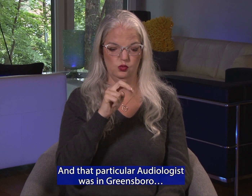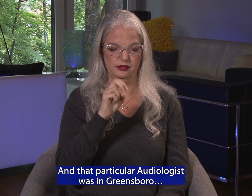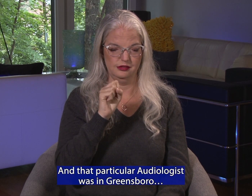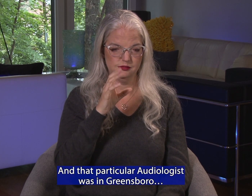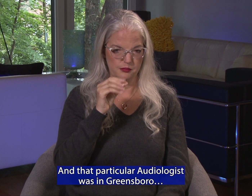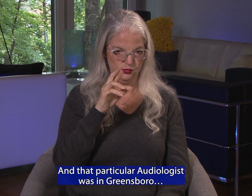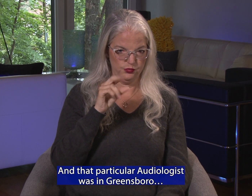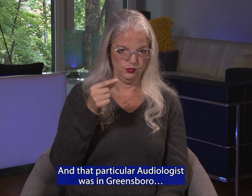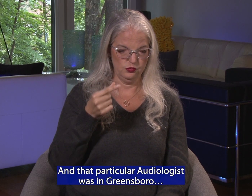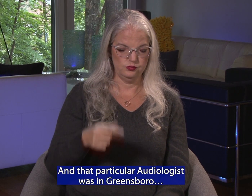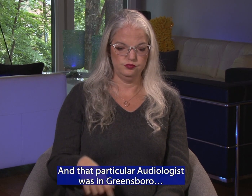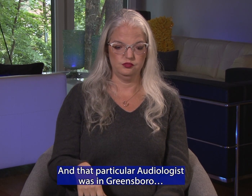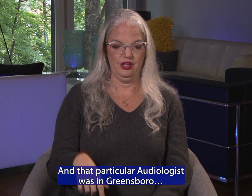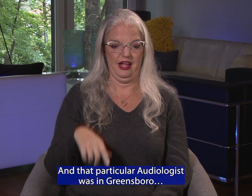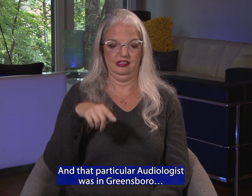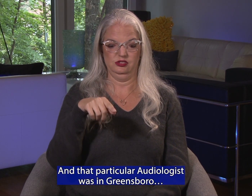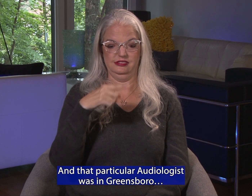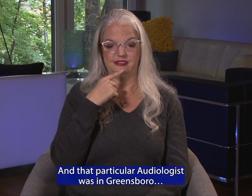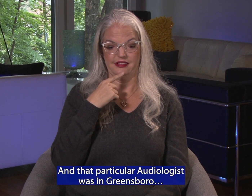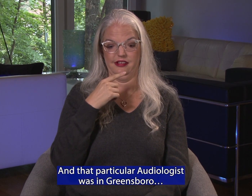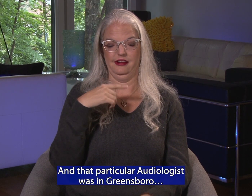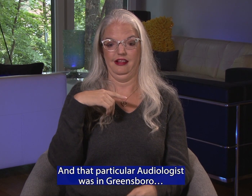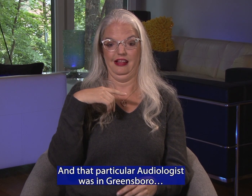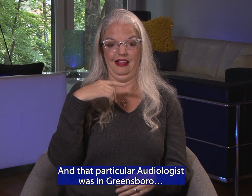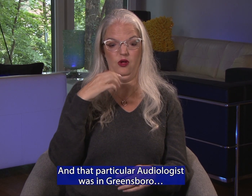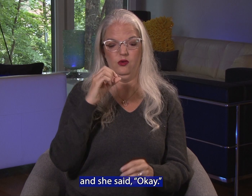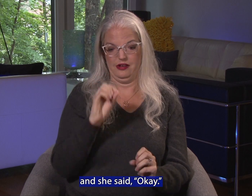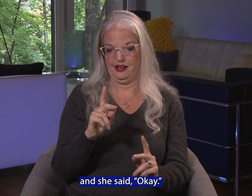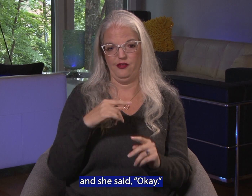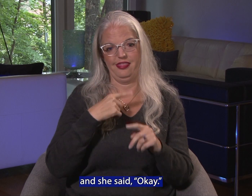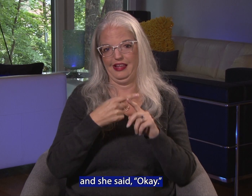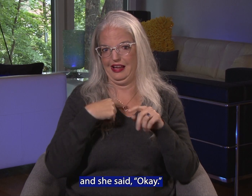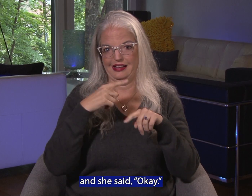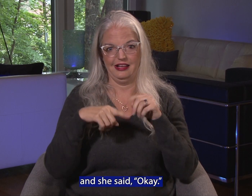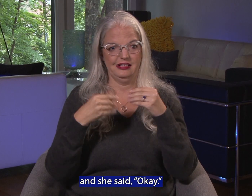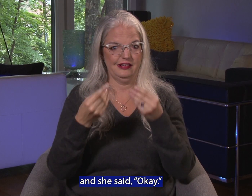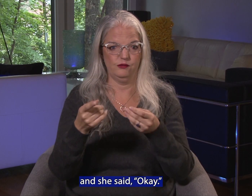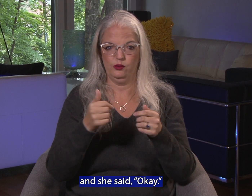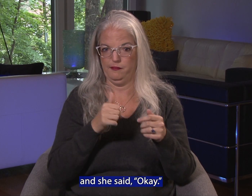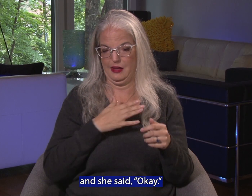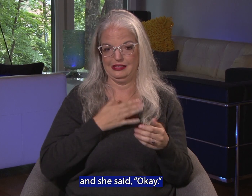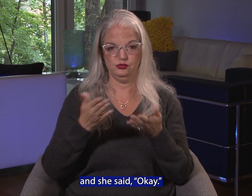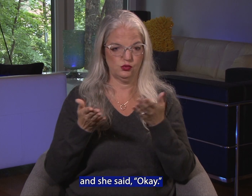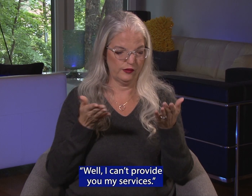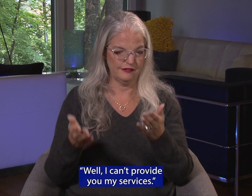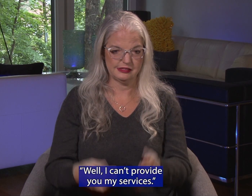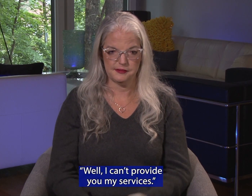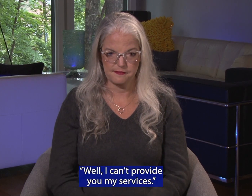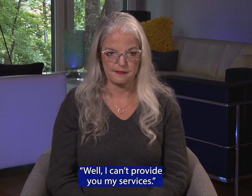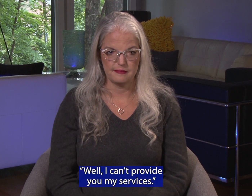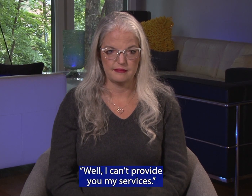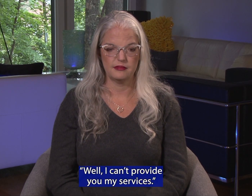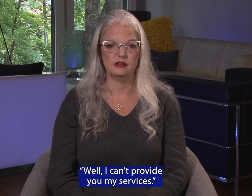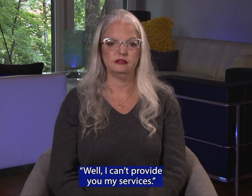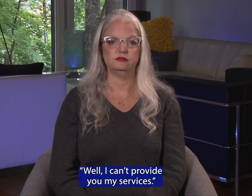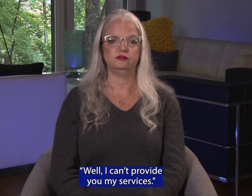And that particular audiologist was in Greensboro, and she said, okay, well, I can't provide you my